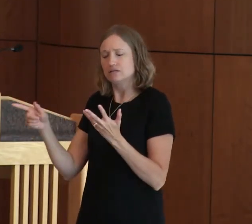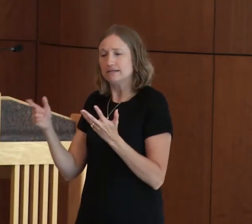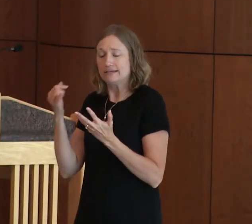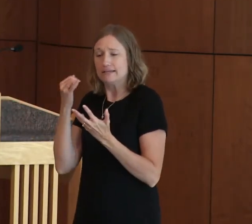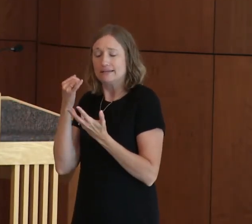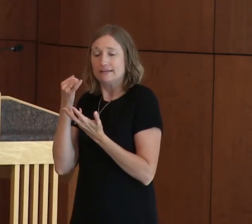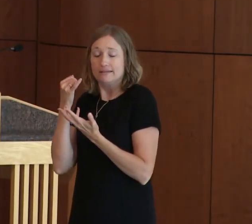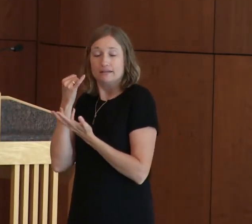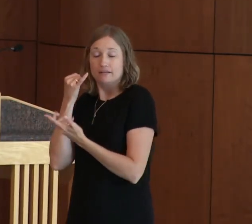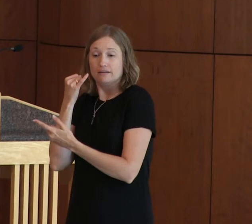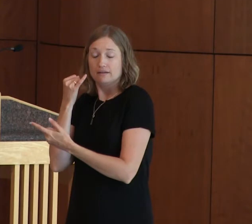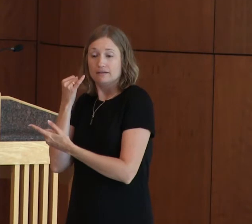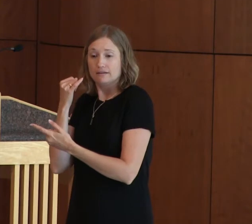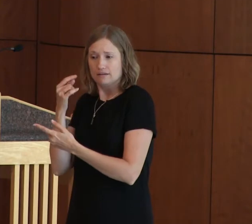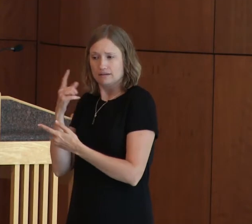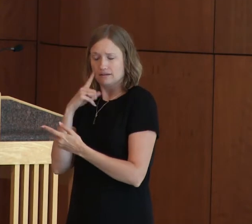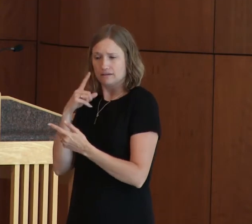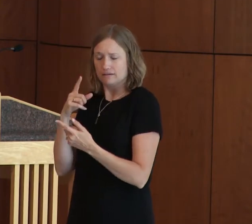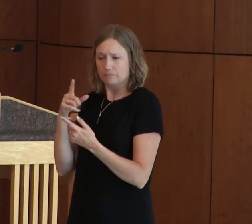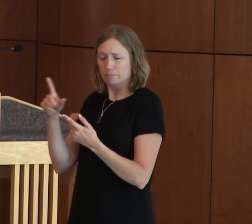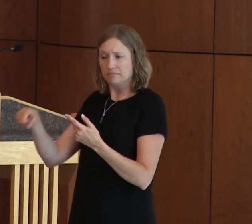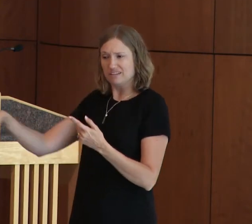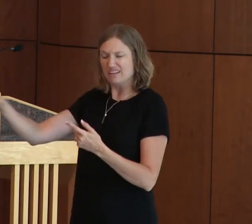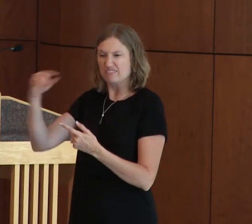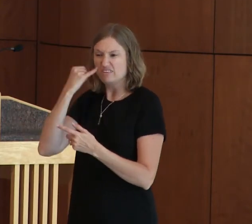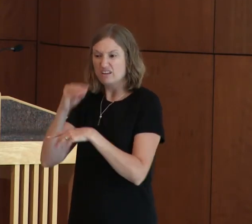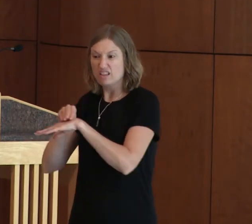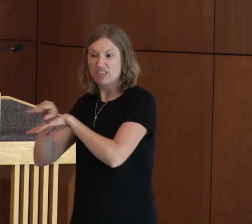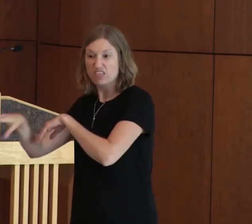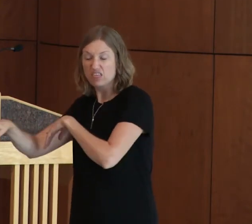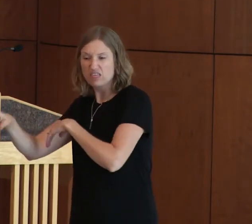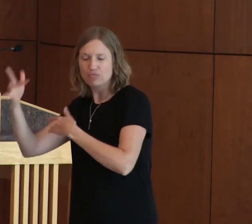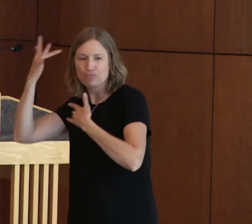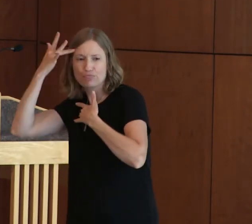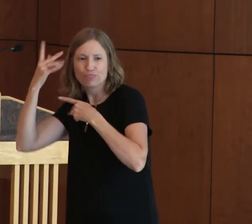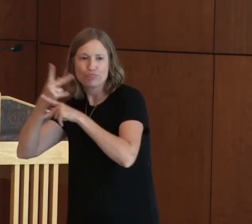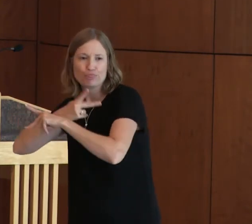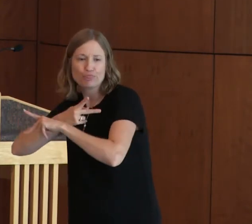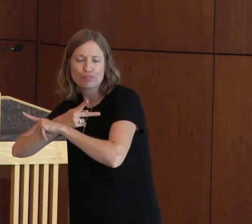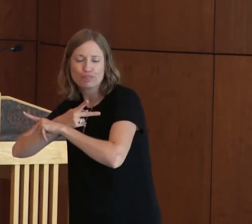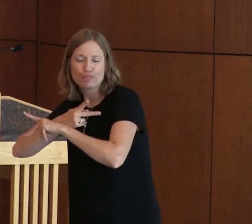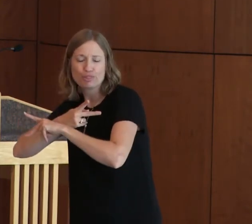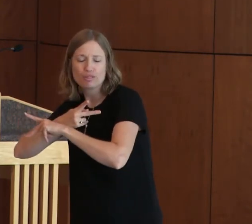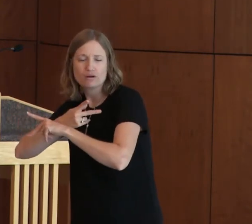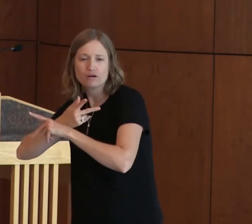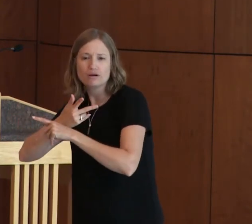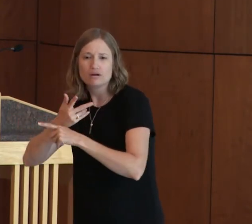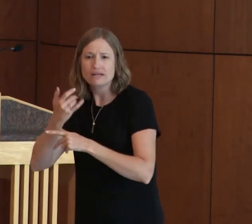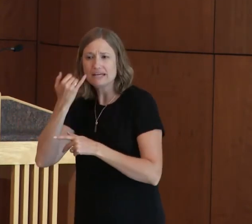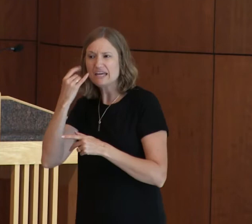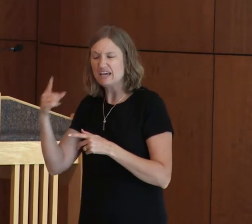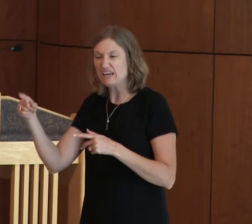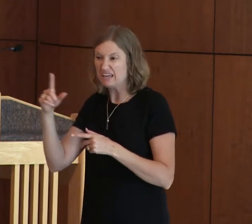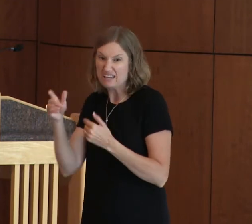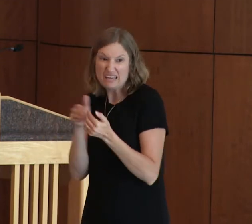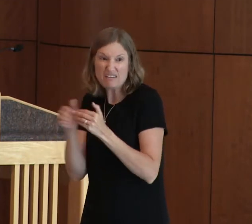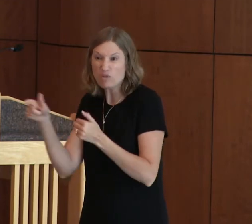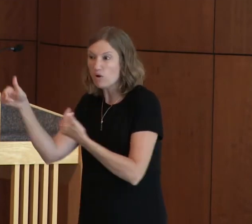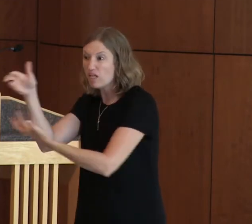get or what they carry. And even having his, you know, being around his siblings was already a worry